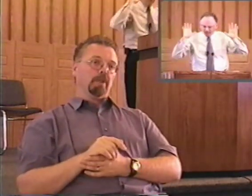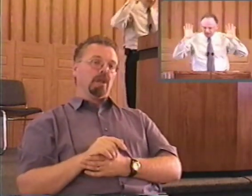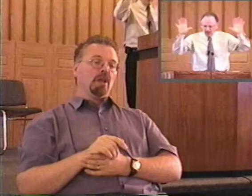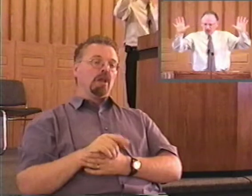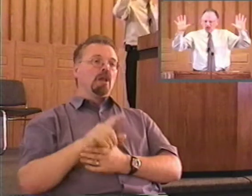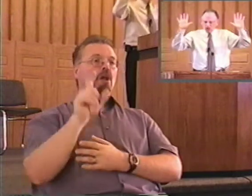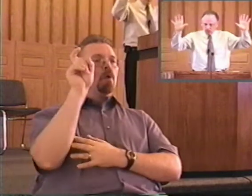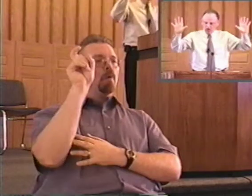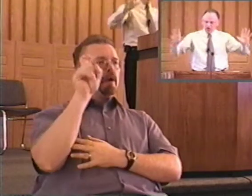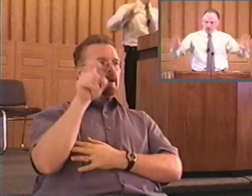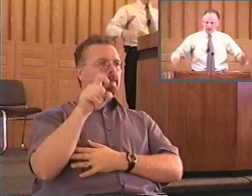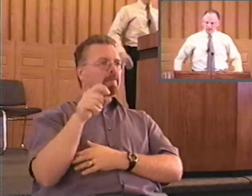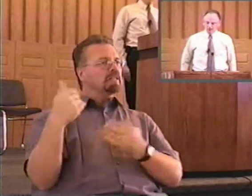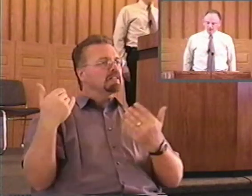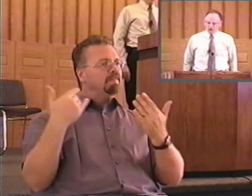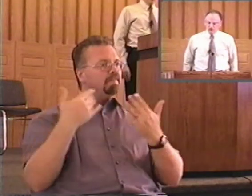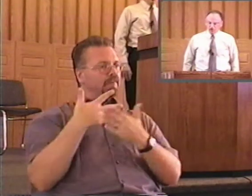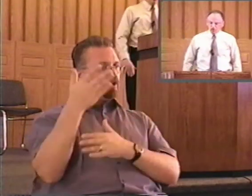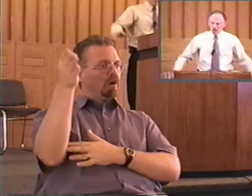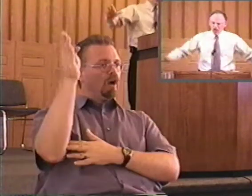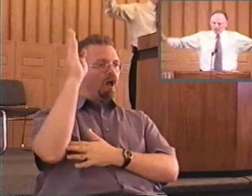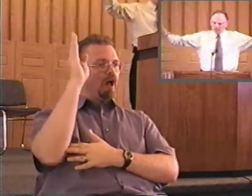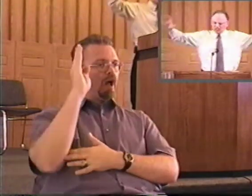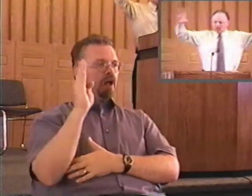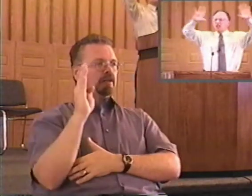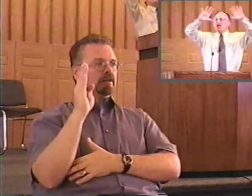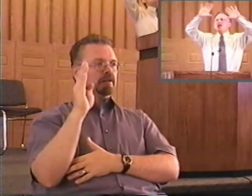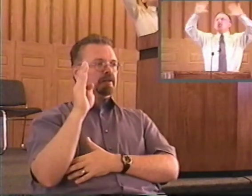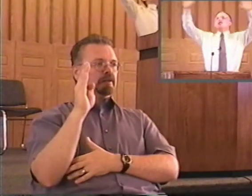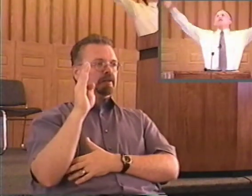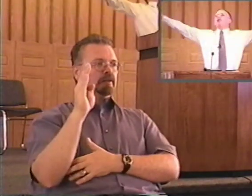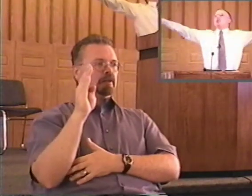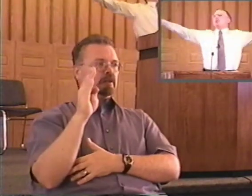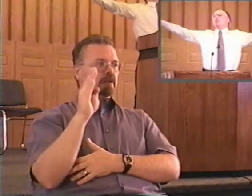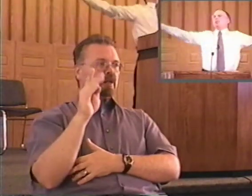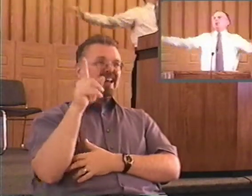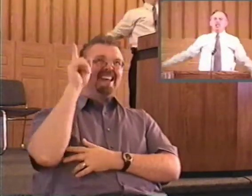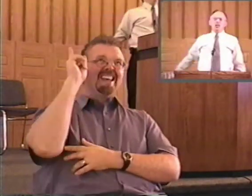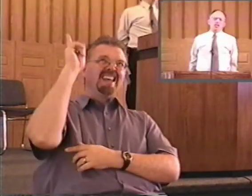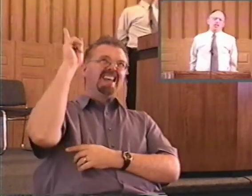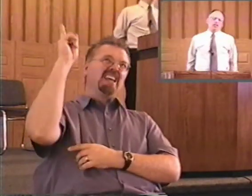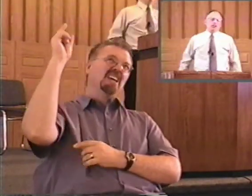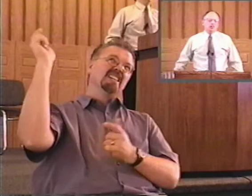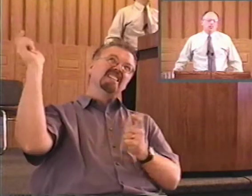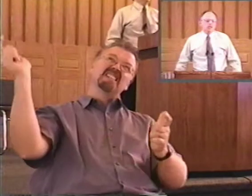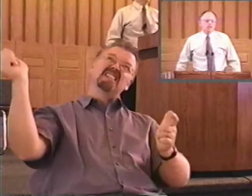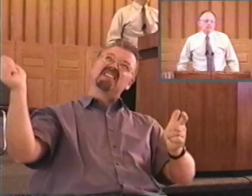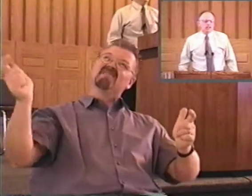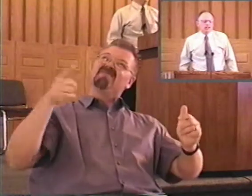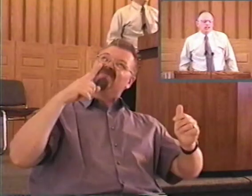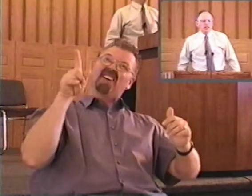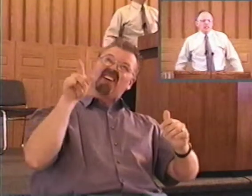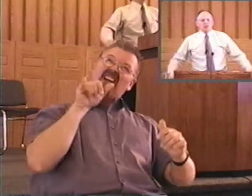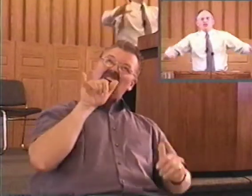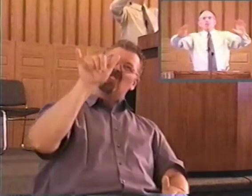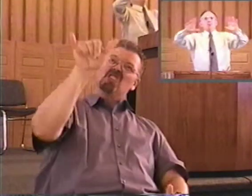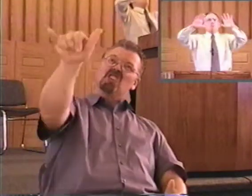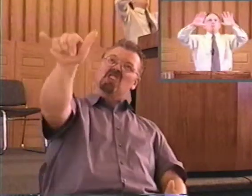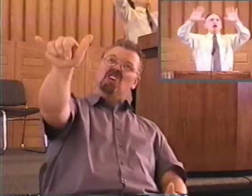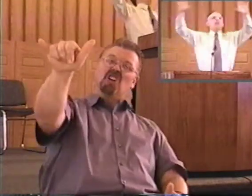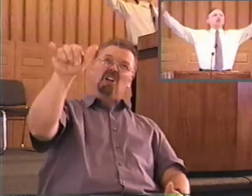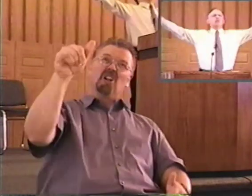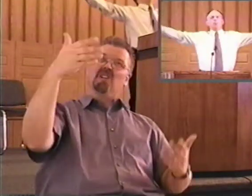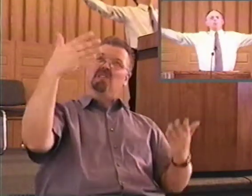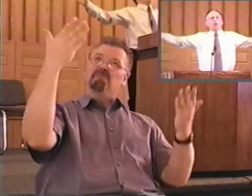We need to fear God. God is an infinite being. He is